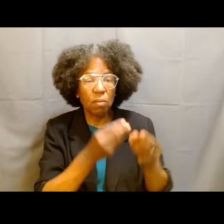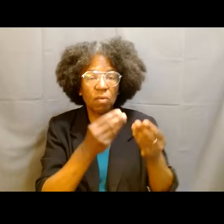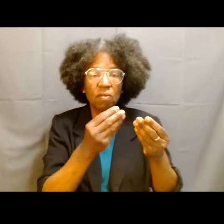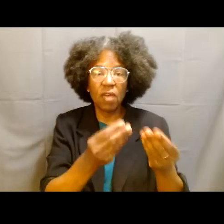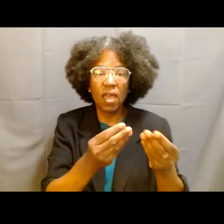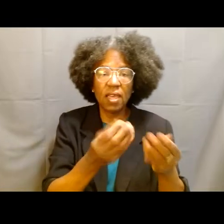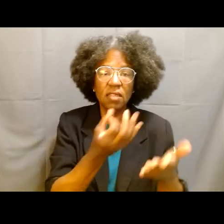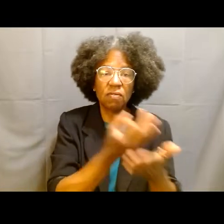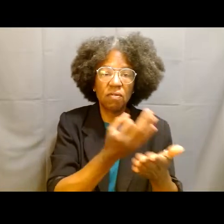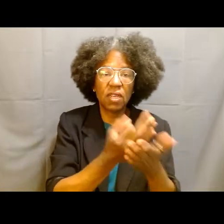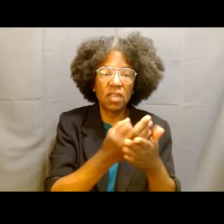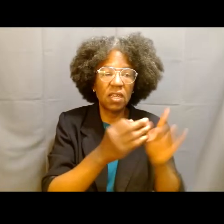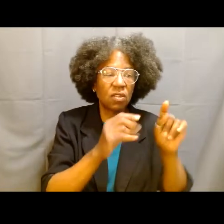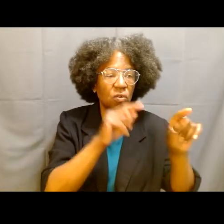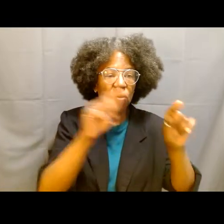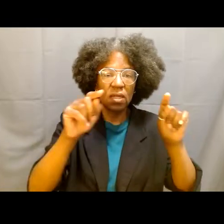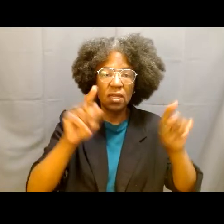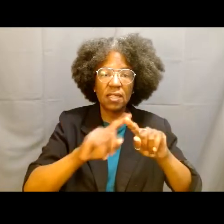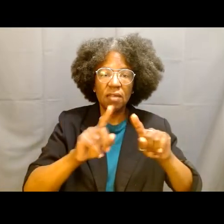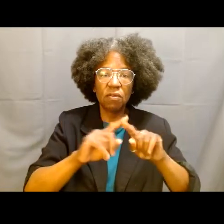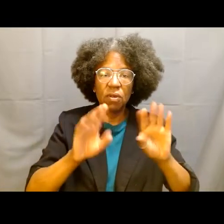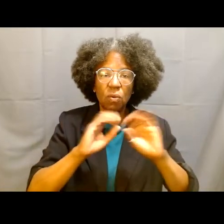organizations within the